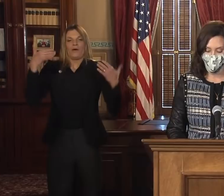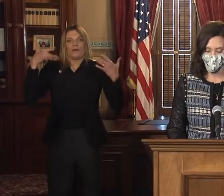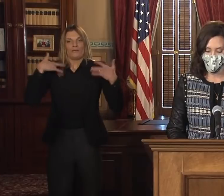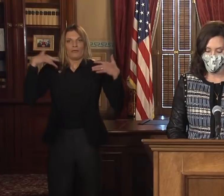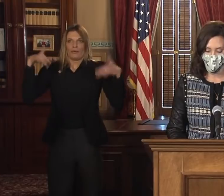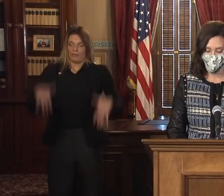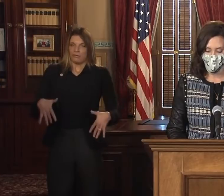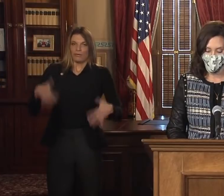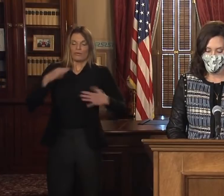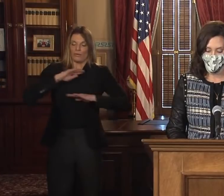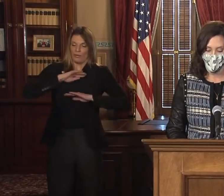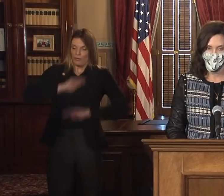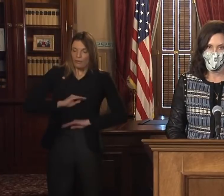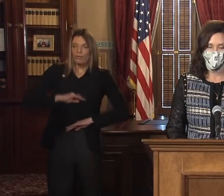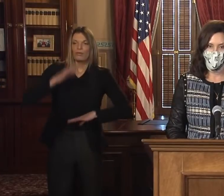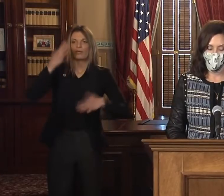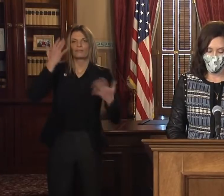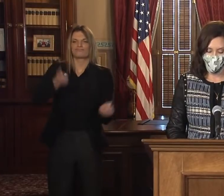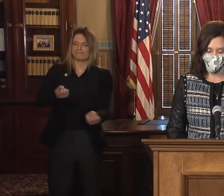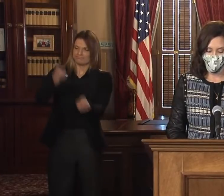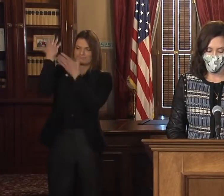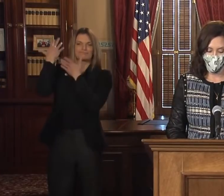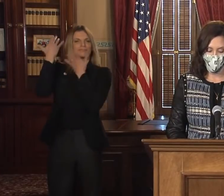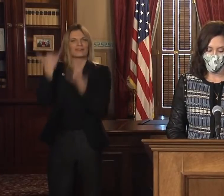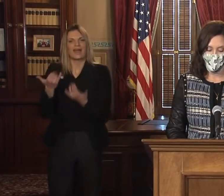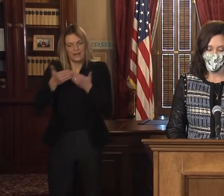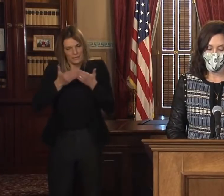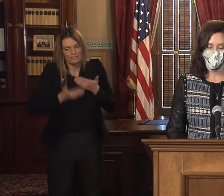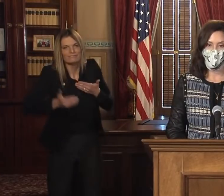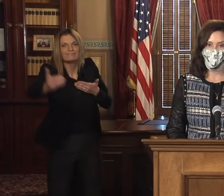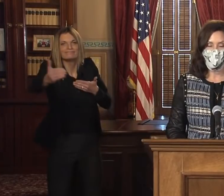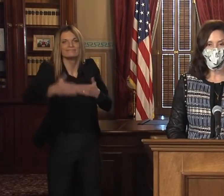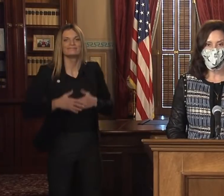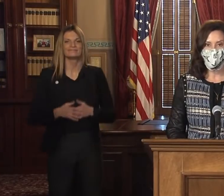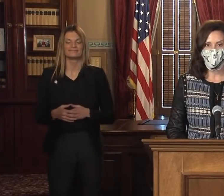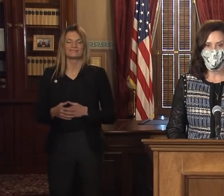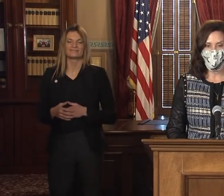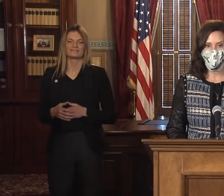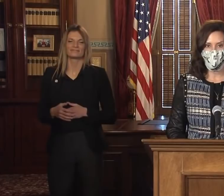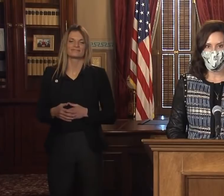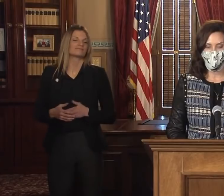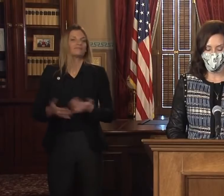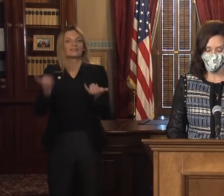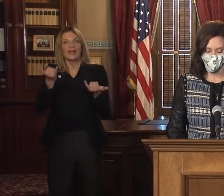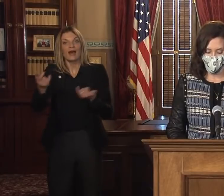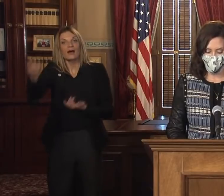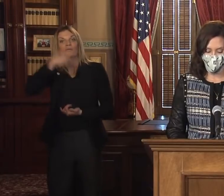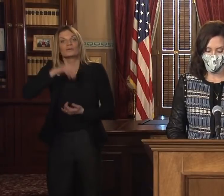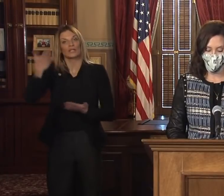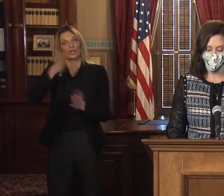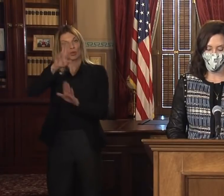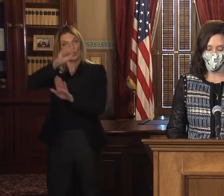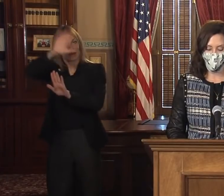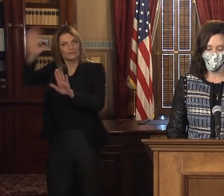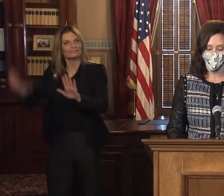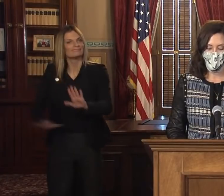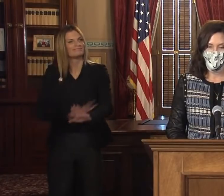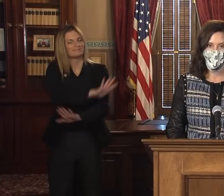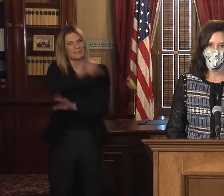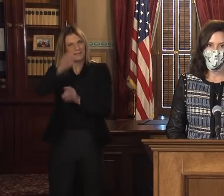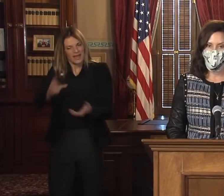and come together. It is time for us both as a nation to come together and as a state to come